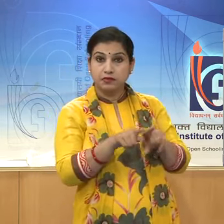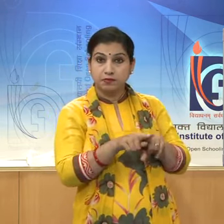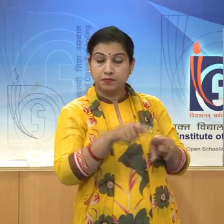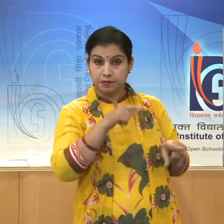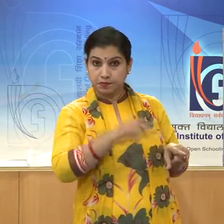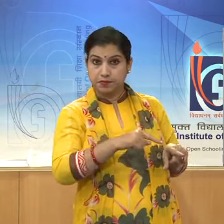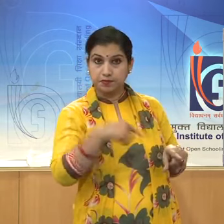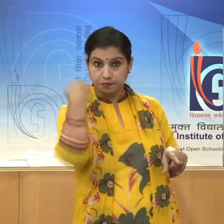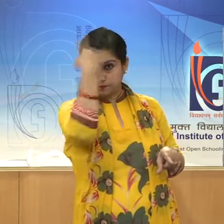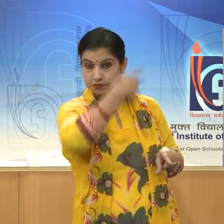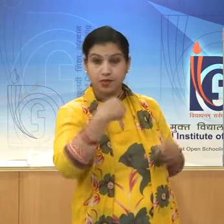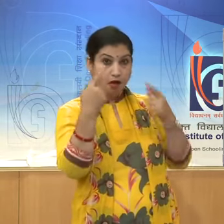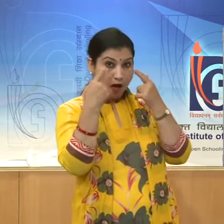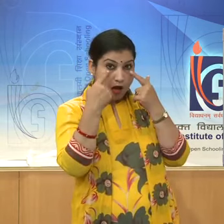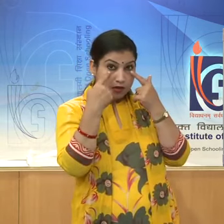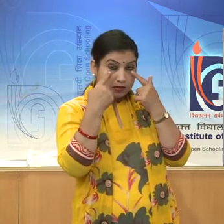at the portrait's eye